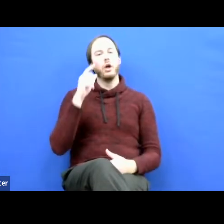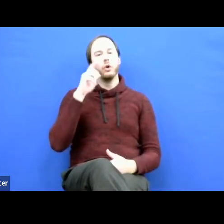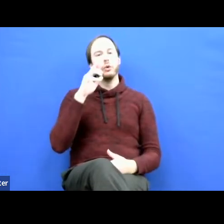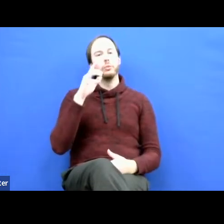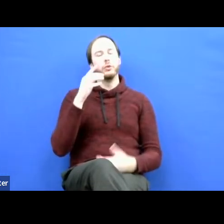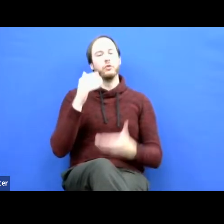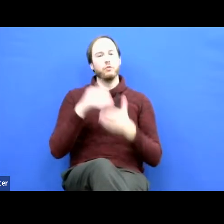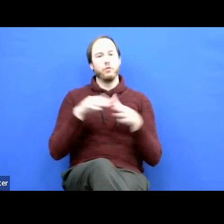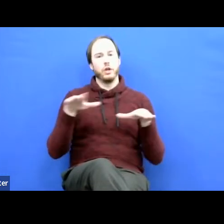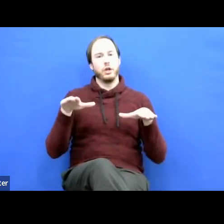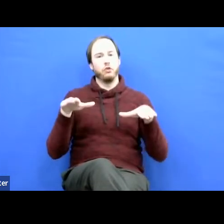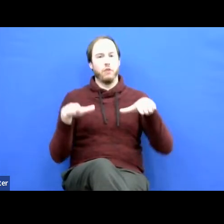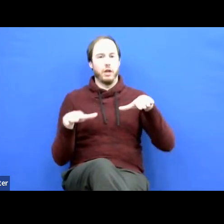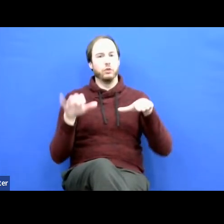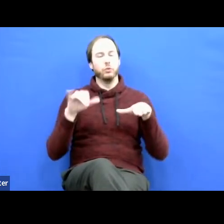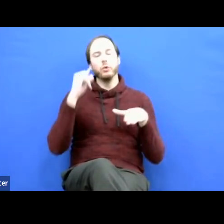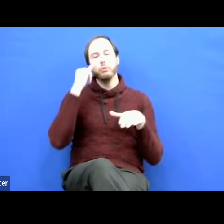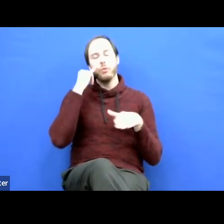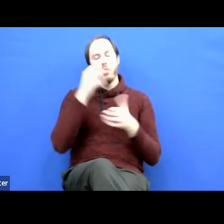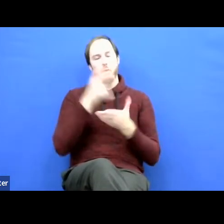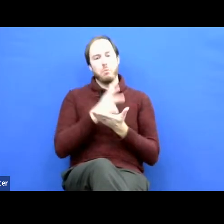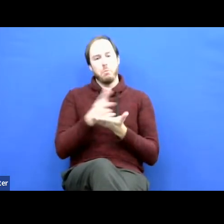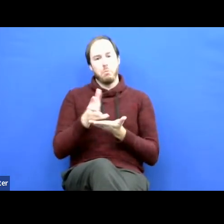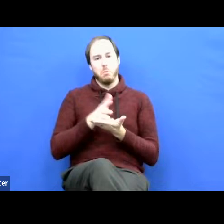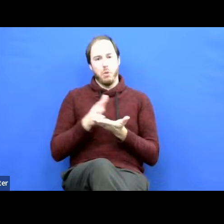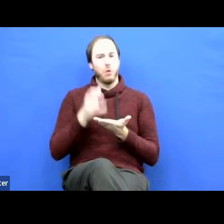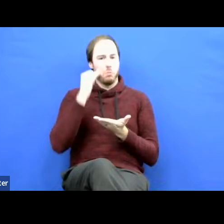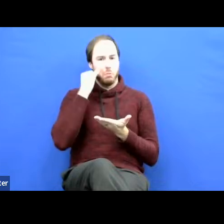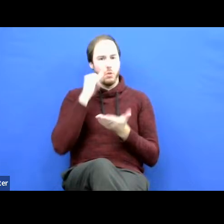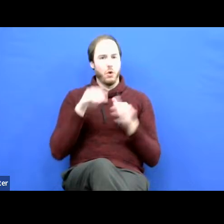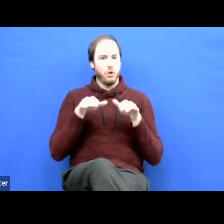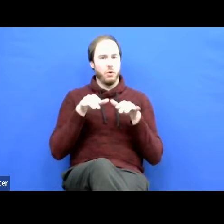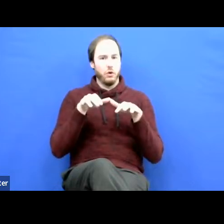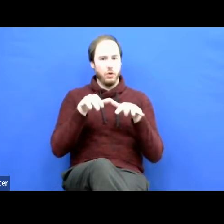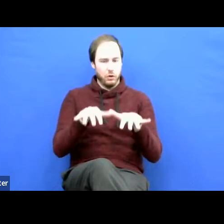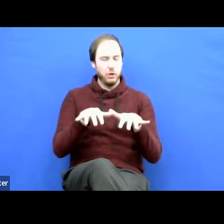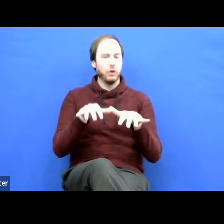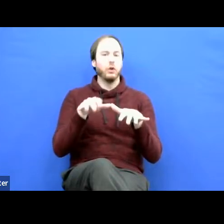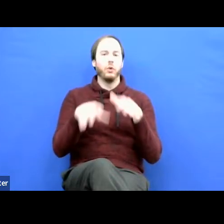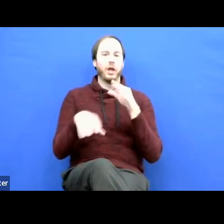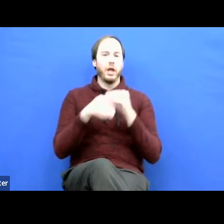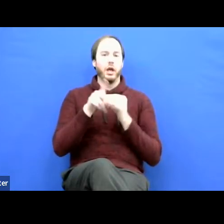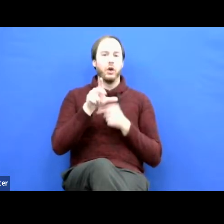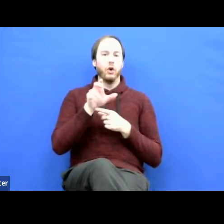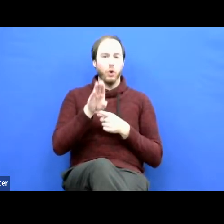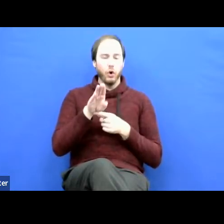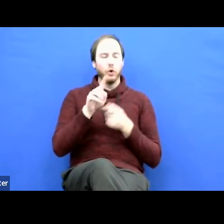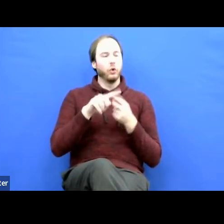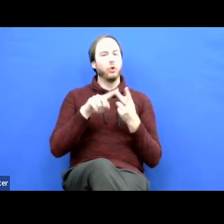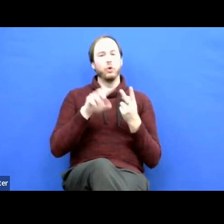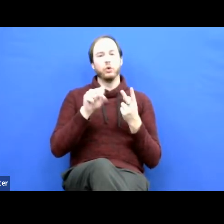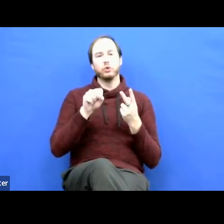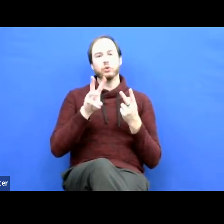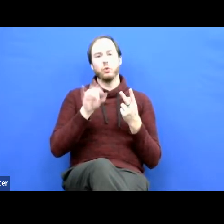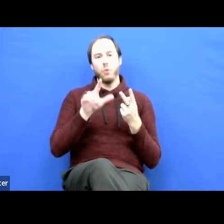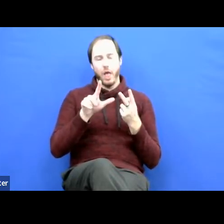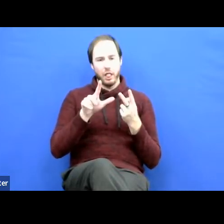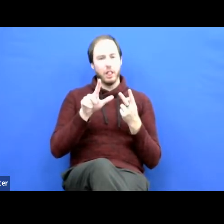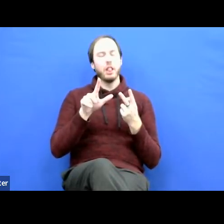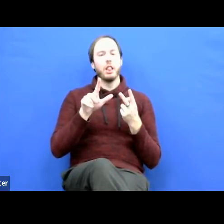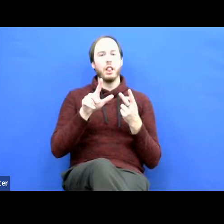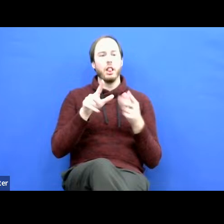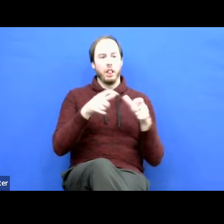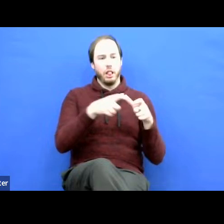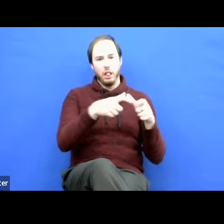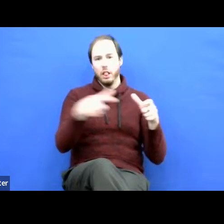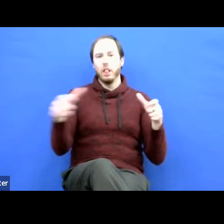regrading. So, but even if the parking lot is graded to that end, you would put a curb or a swale at that end of the parking lot. It would